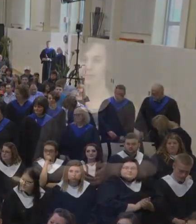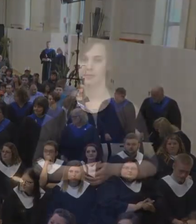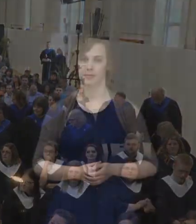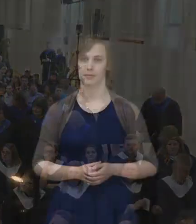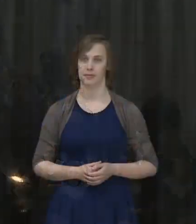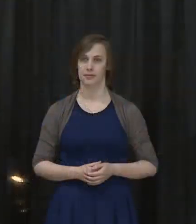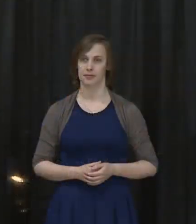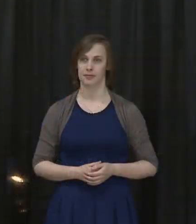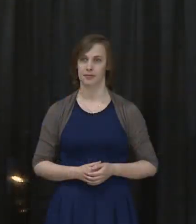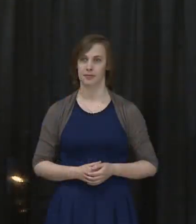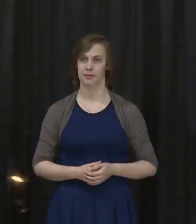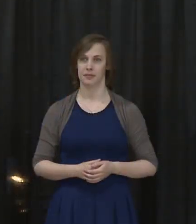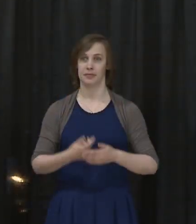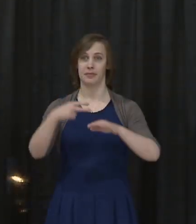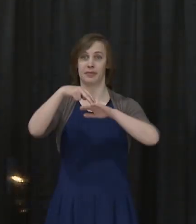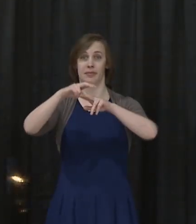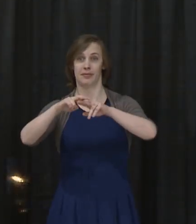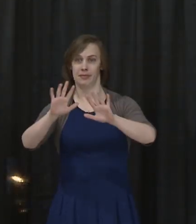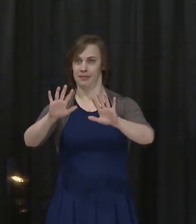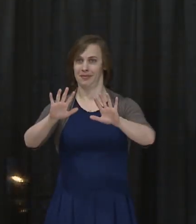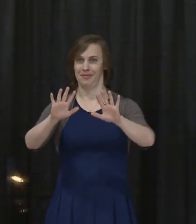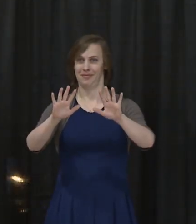These individuals, oh, hold on.